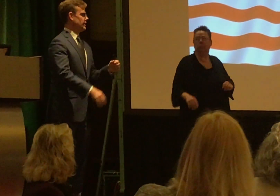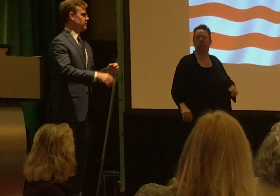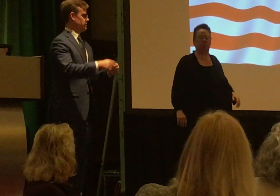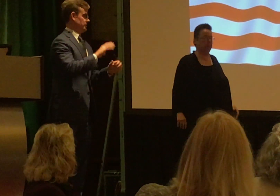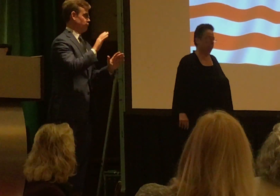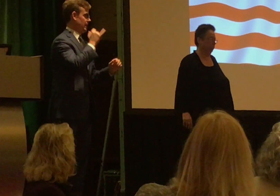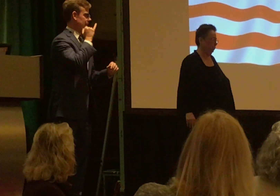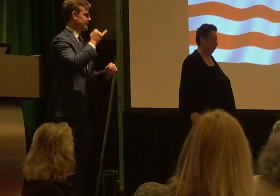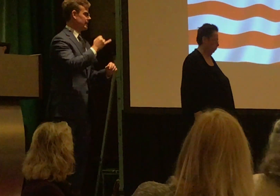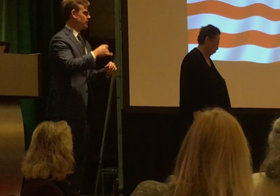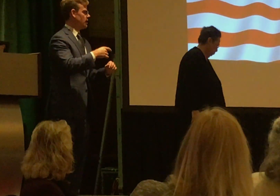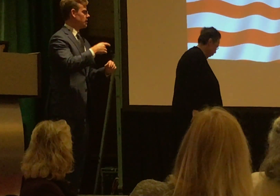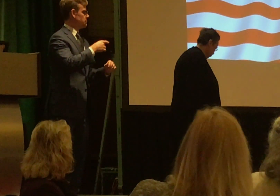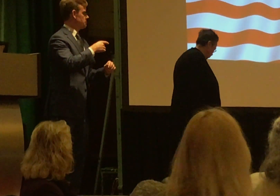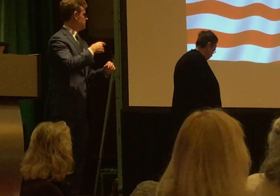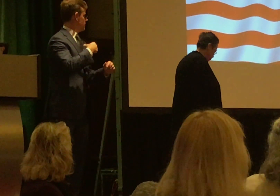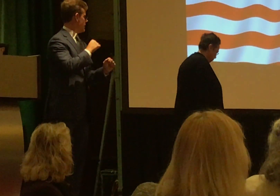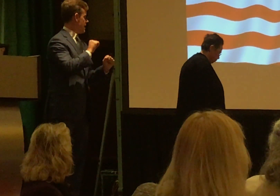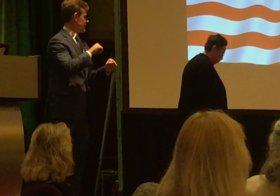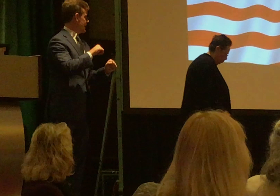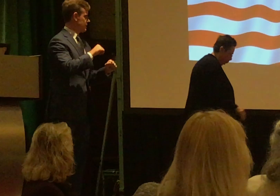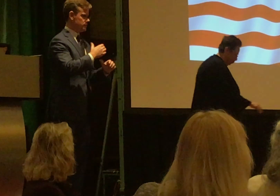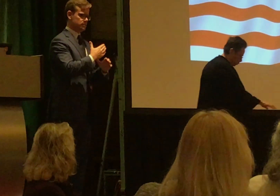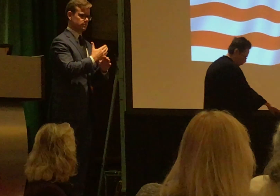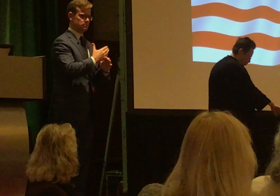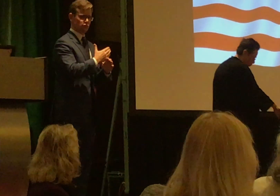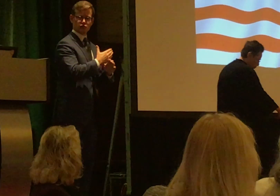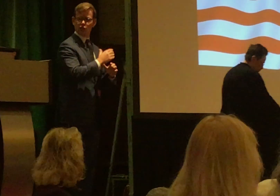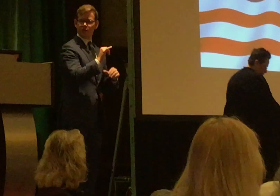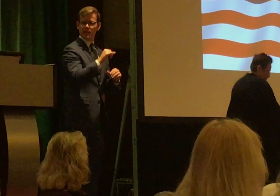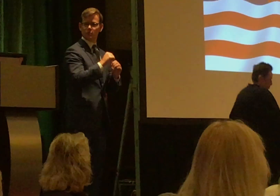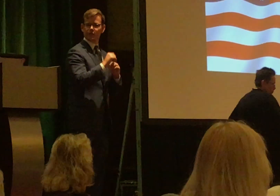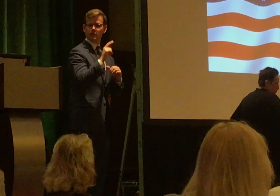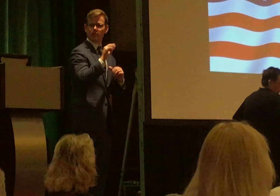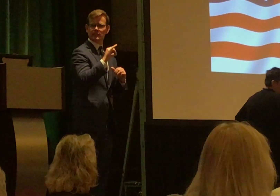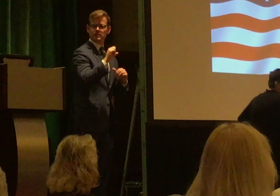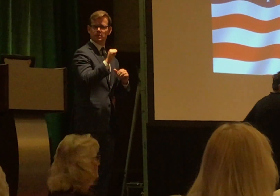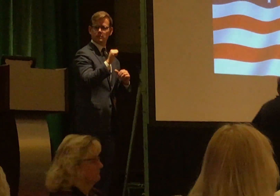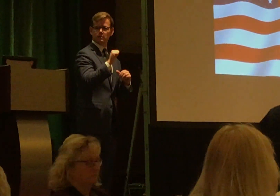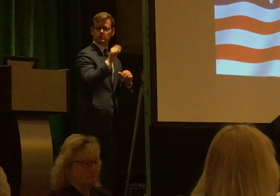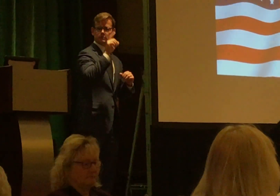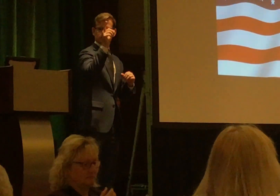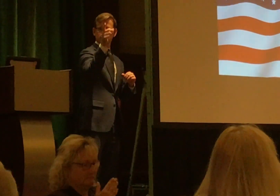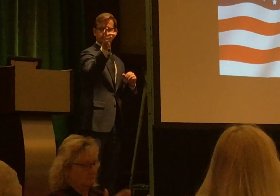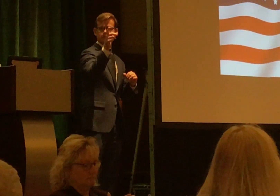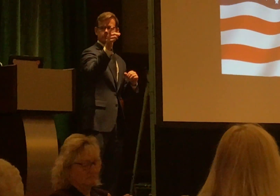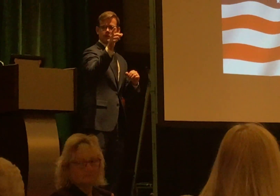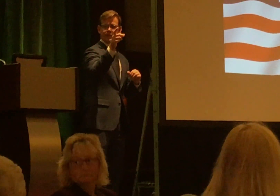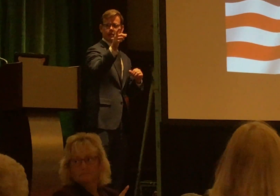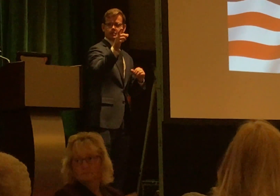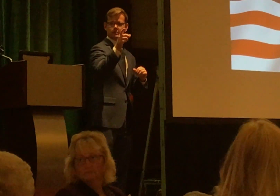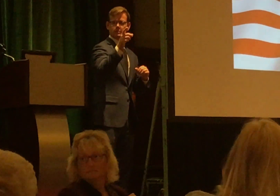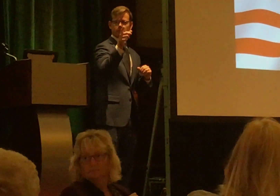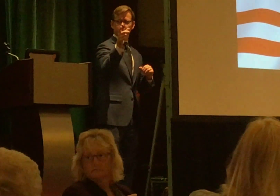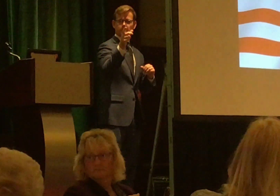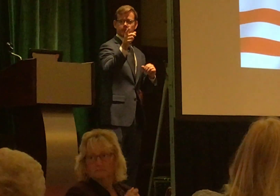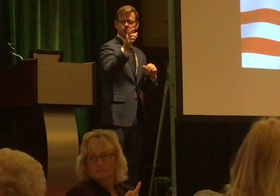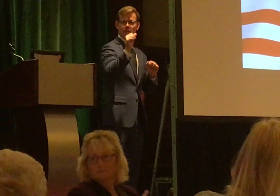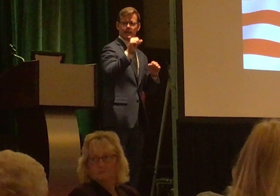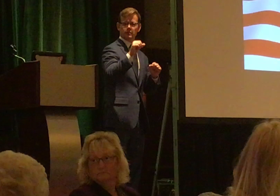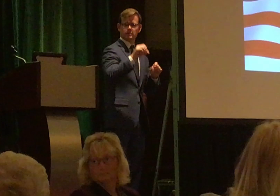Yeah, perfect, beautiful. It's a great idea. I can share that, I think, with Lisa,